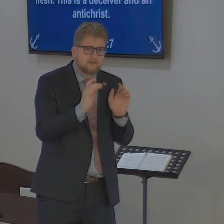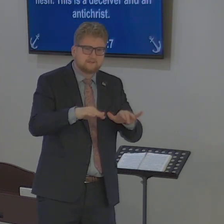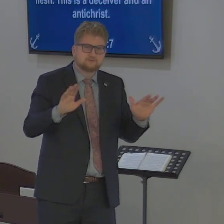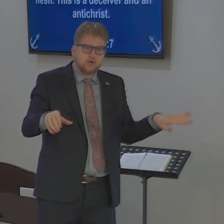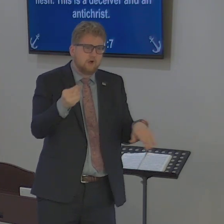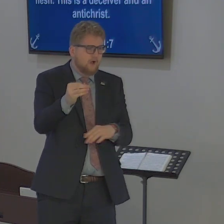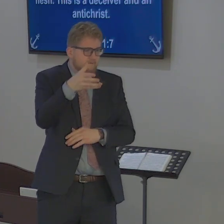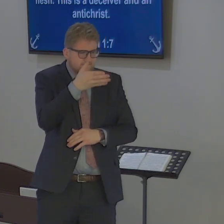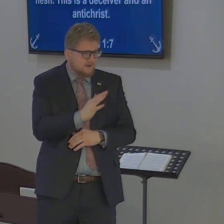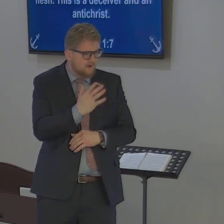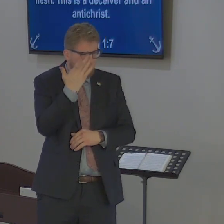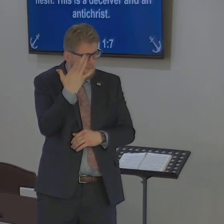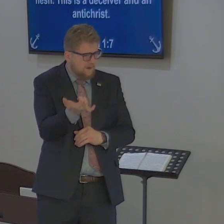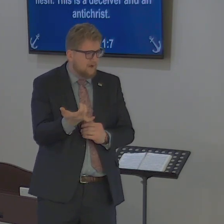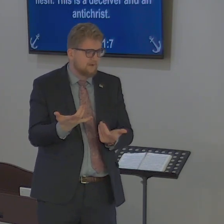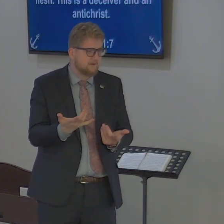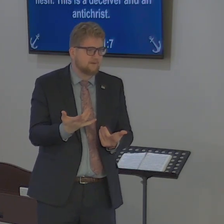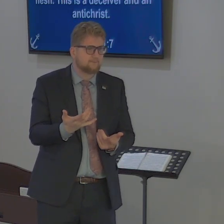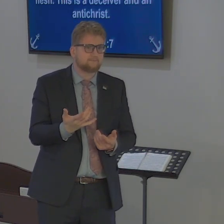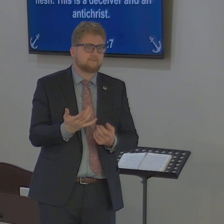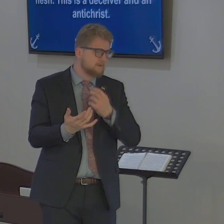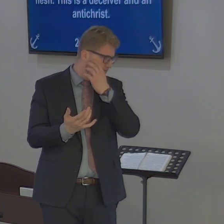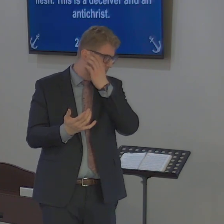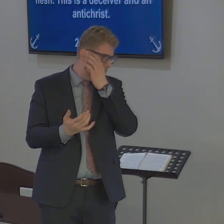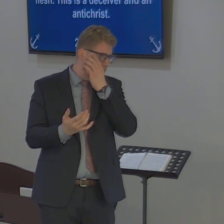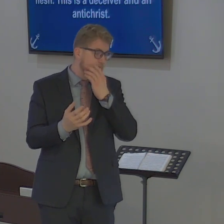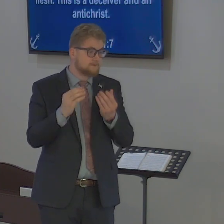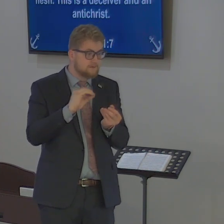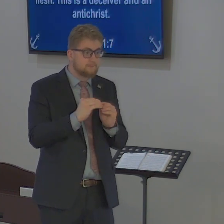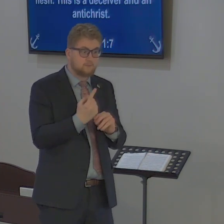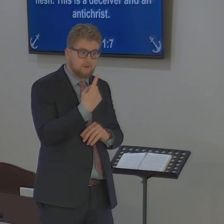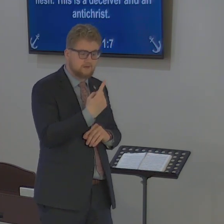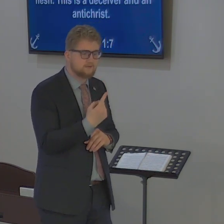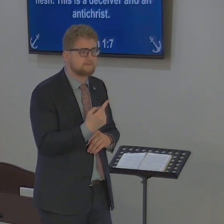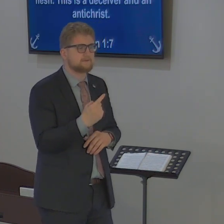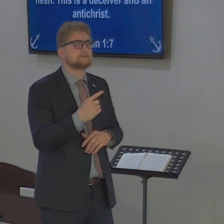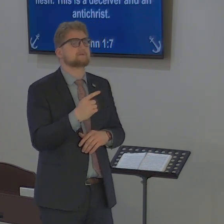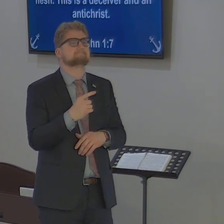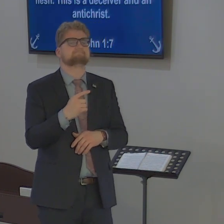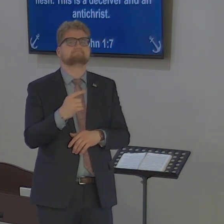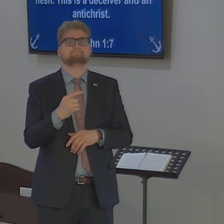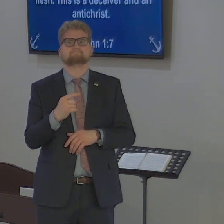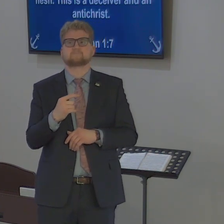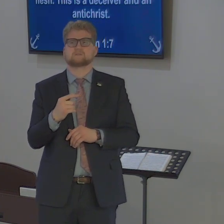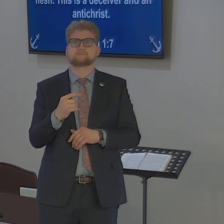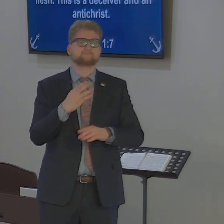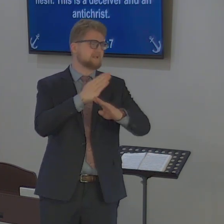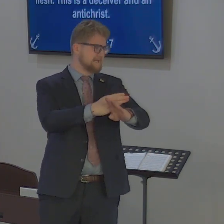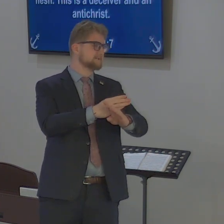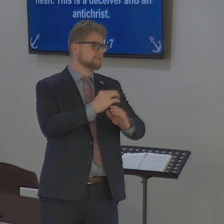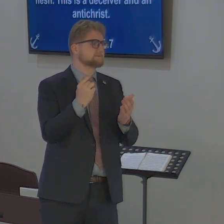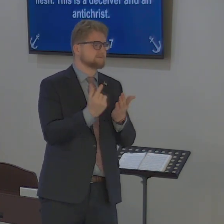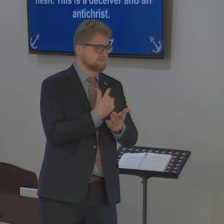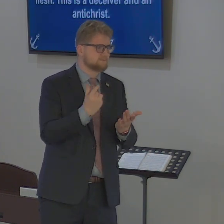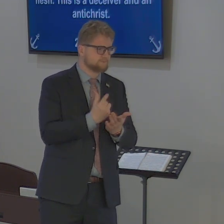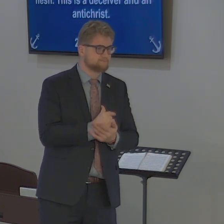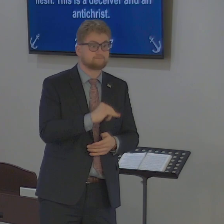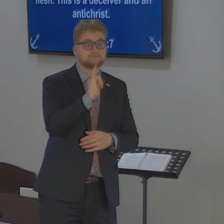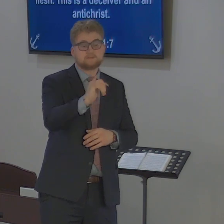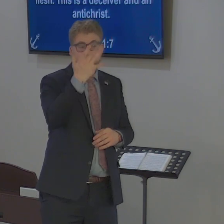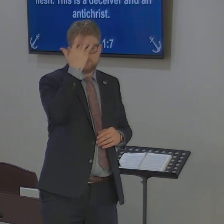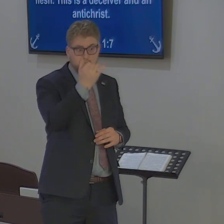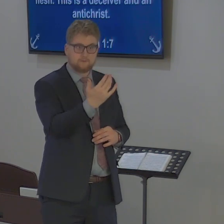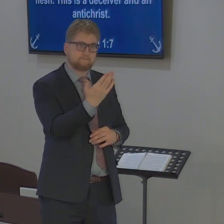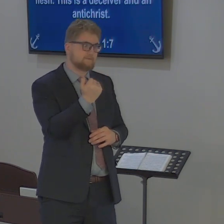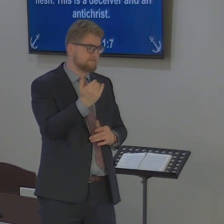want deception in the world? Well, number one, to hinder the gospel, right? Which is why there are